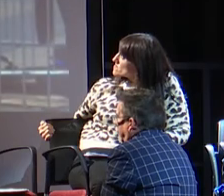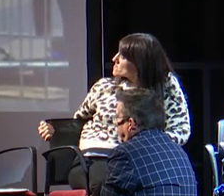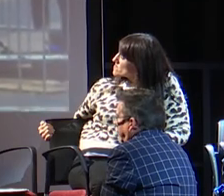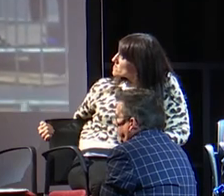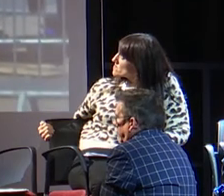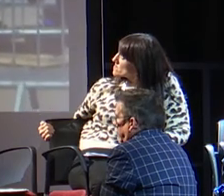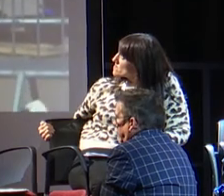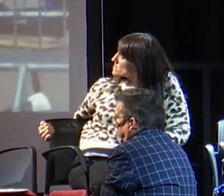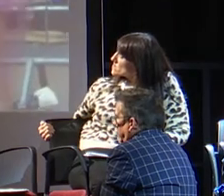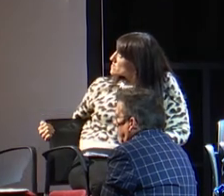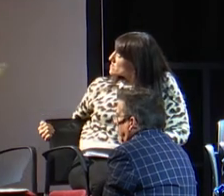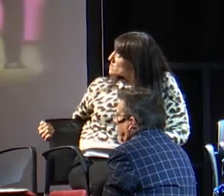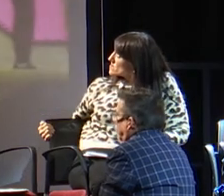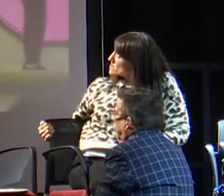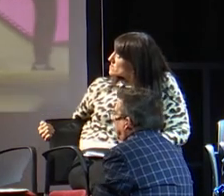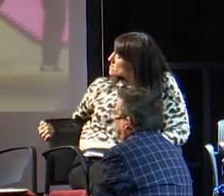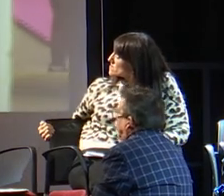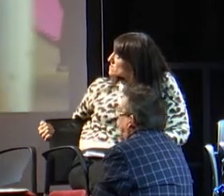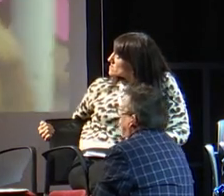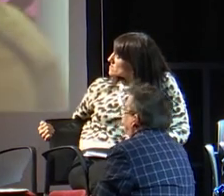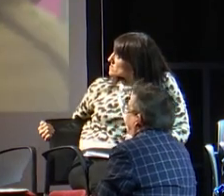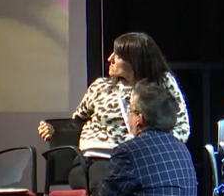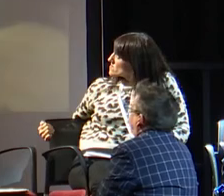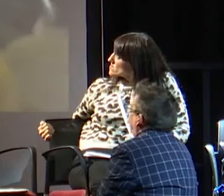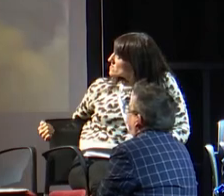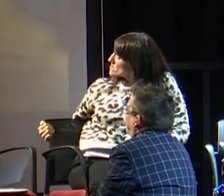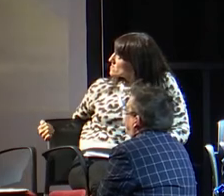form new partnerships, saying actually this is the way forward for the world.